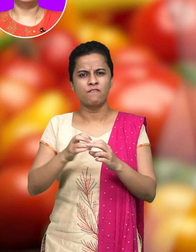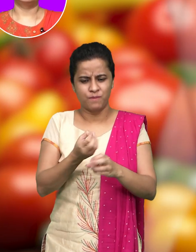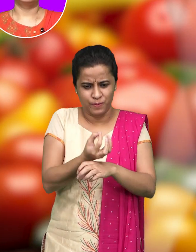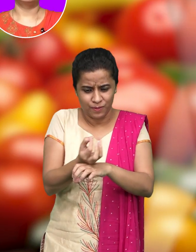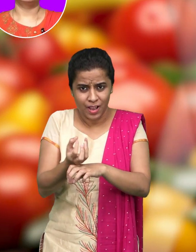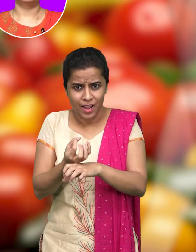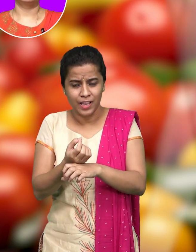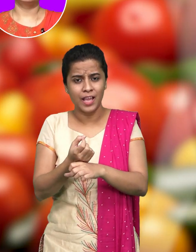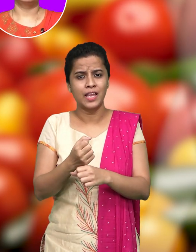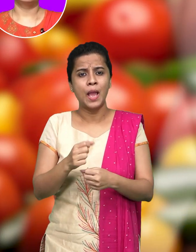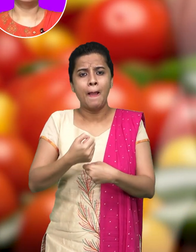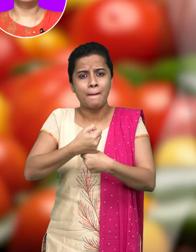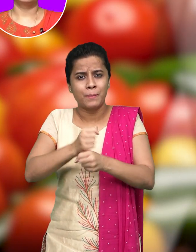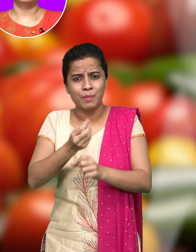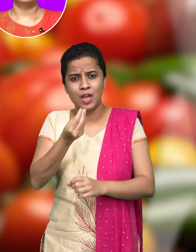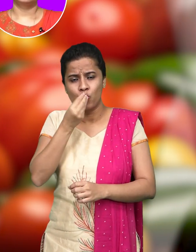food.